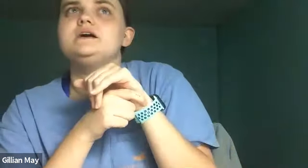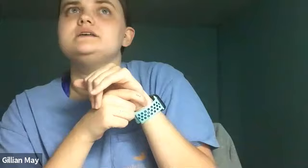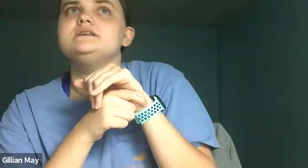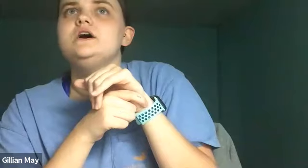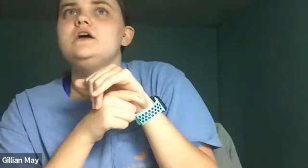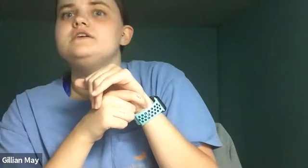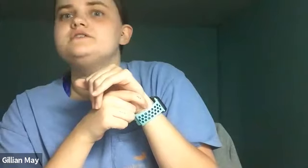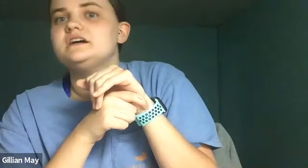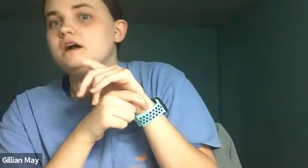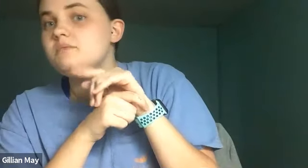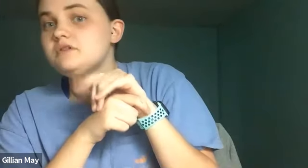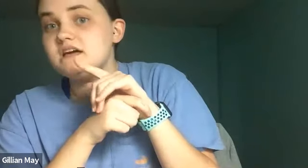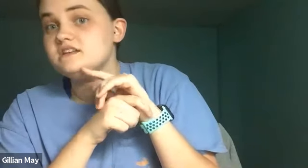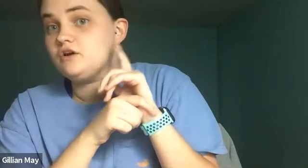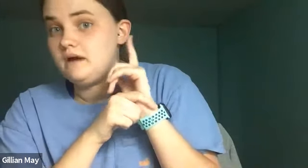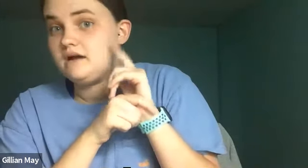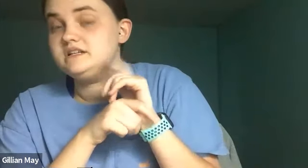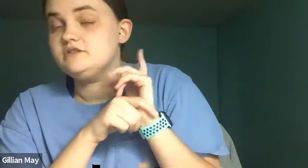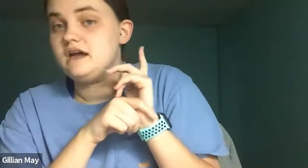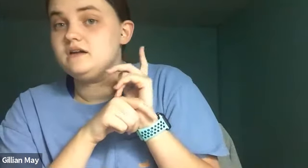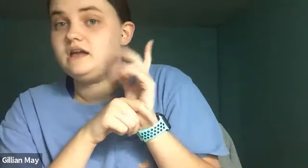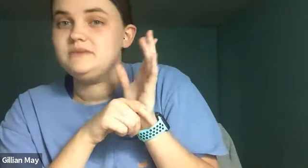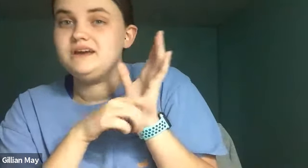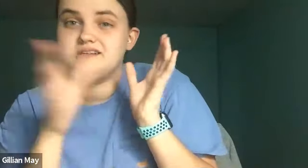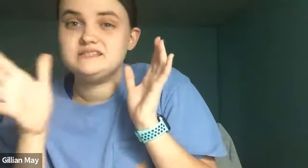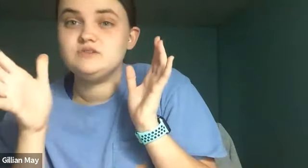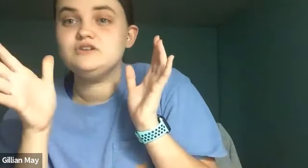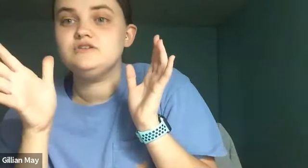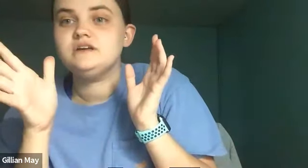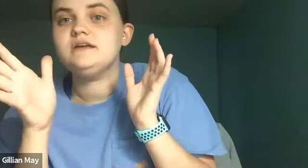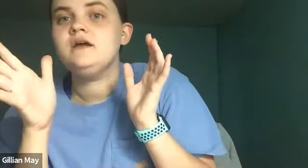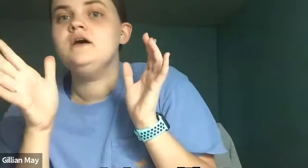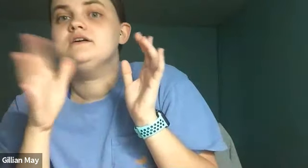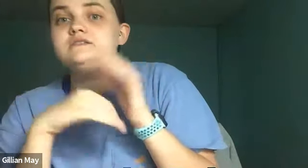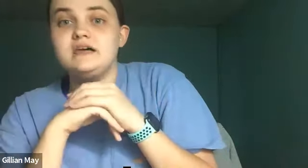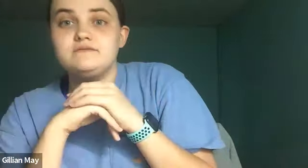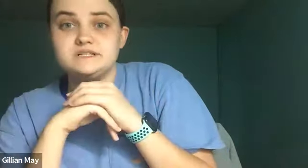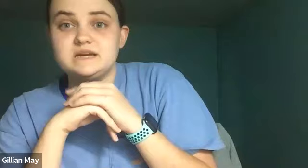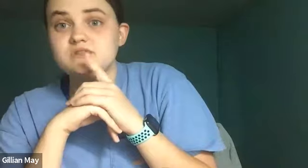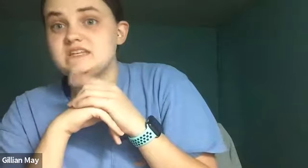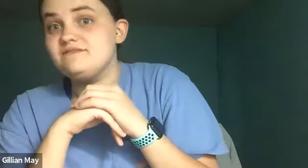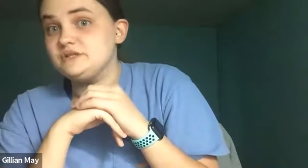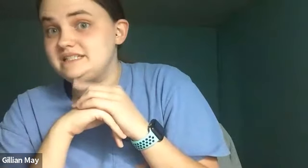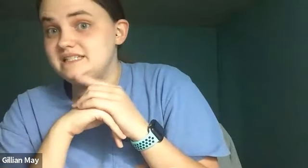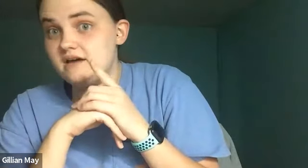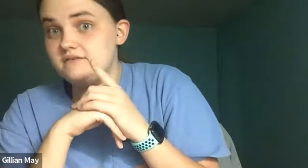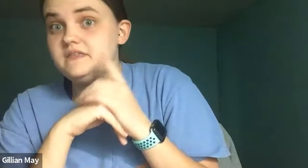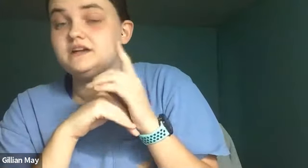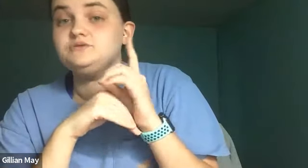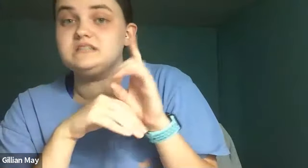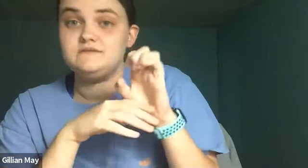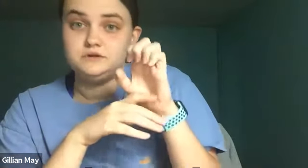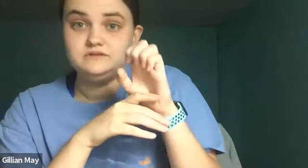because there's a couple of signs that are around here that can be kind of similar looking. Like, for example, the sign for deaf, the actual sign for